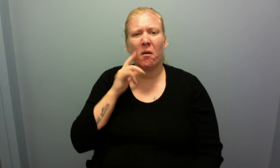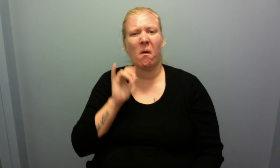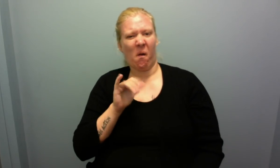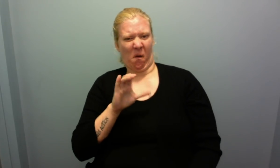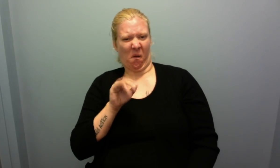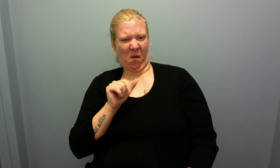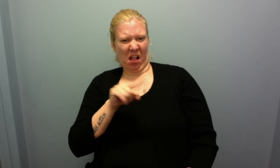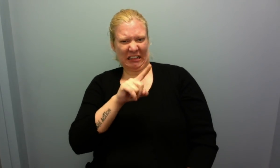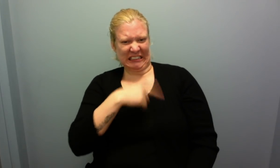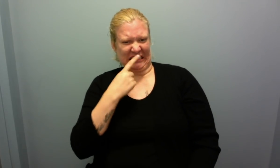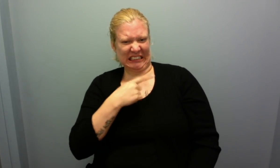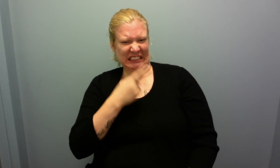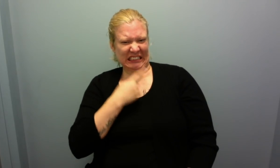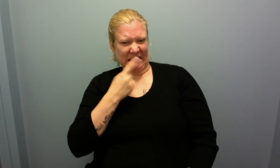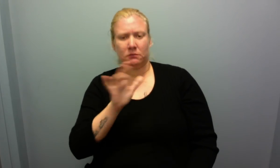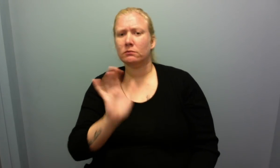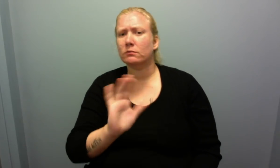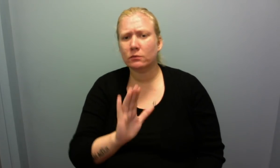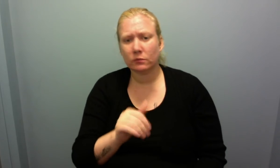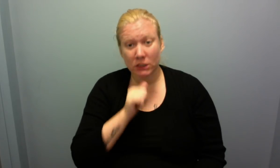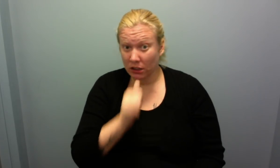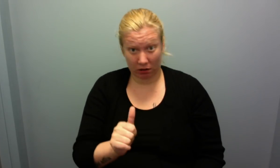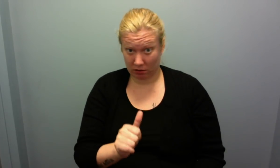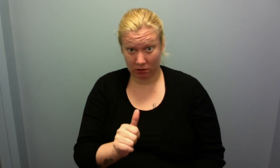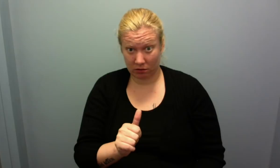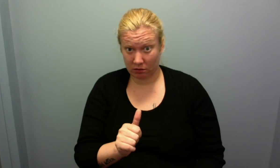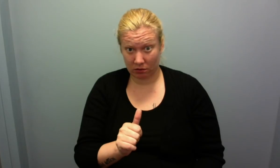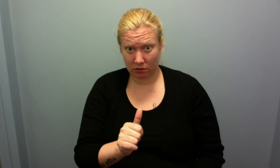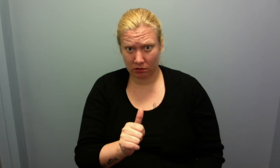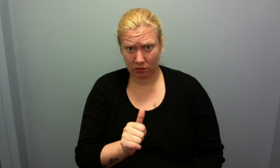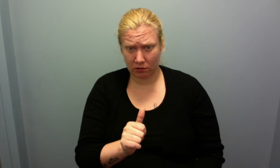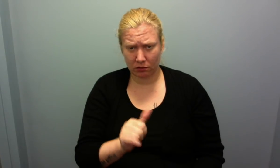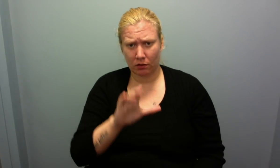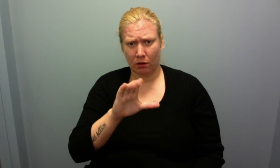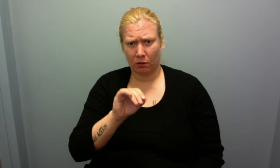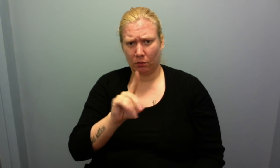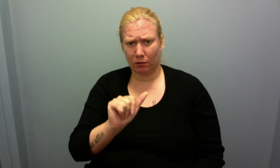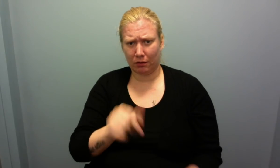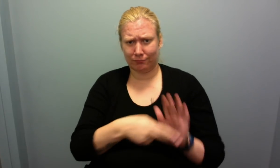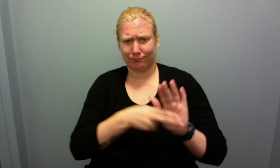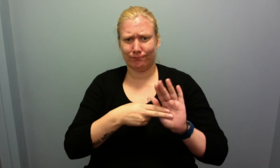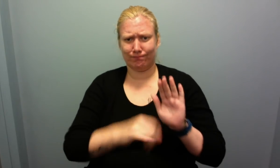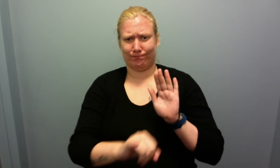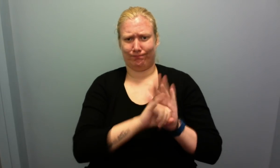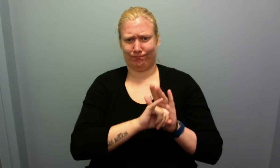confusion about that. People tend to label CODAs as hearing, but really they're not.